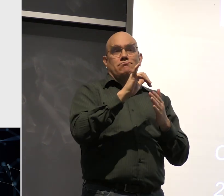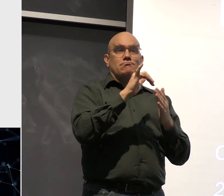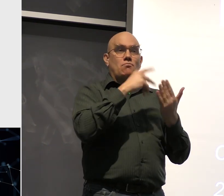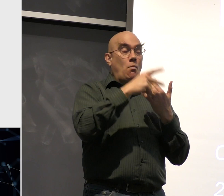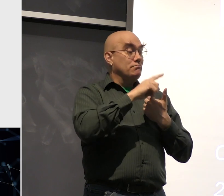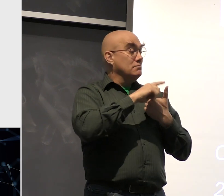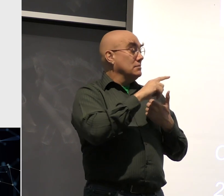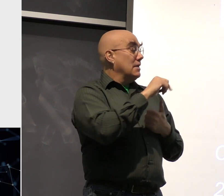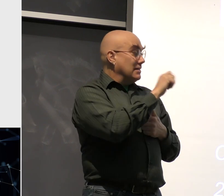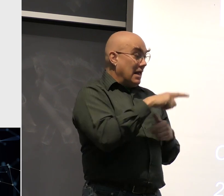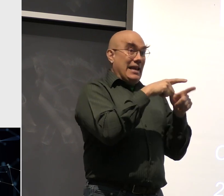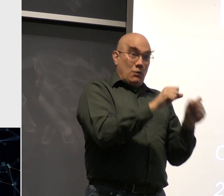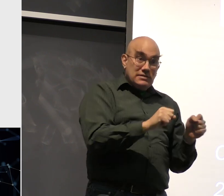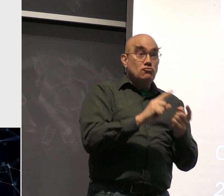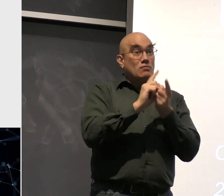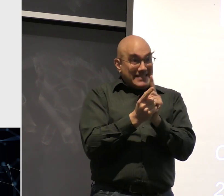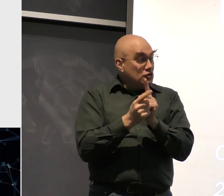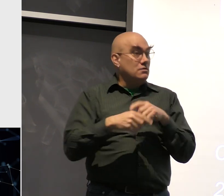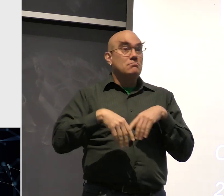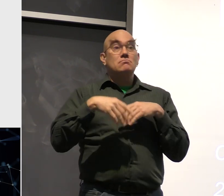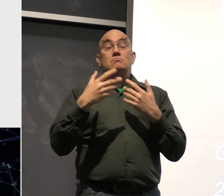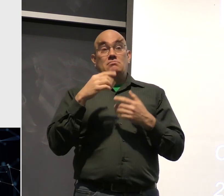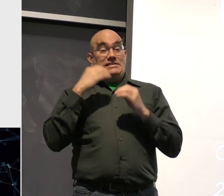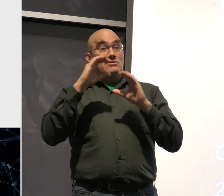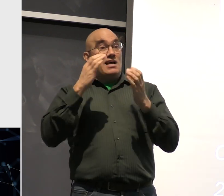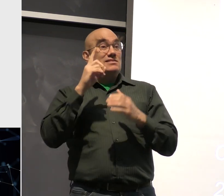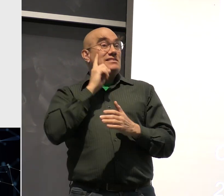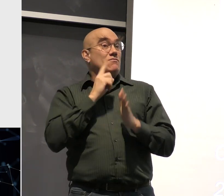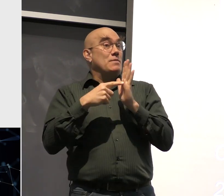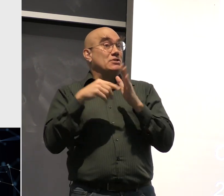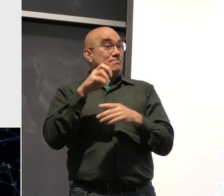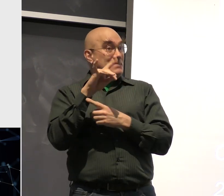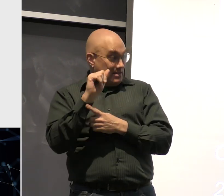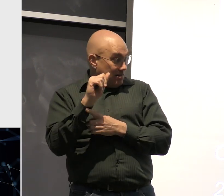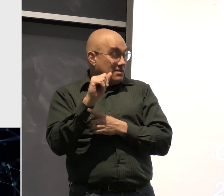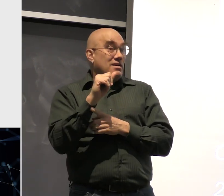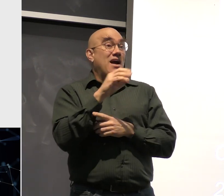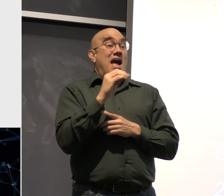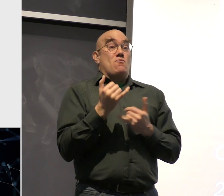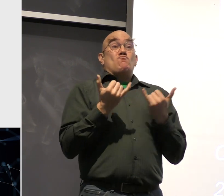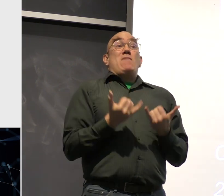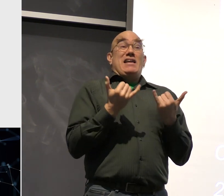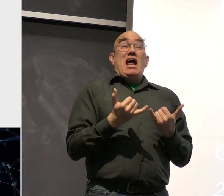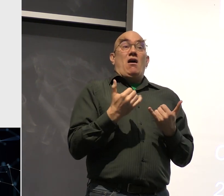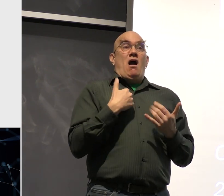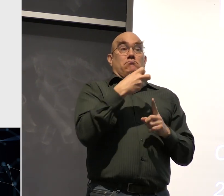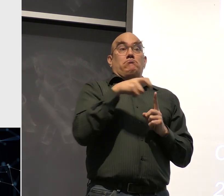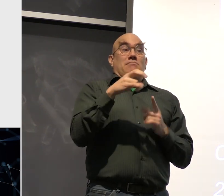then I've helped run ASL, linguistics, translation. I teach a class of deaf representation in media, and